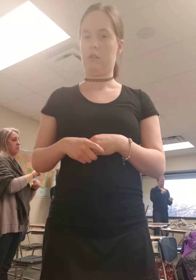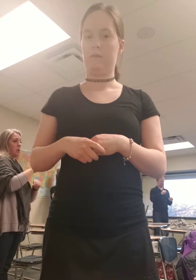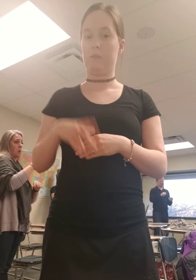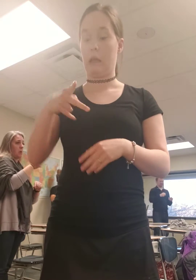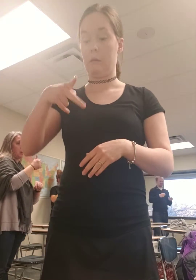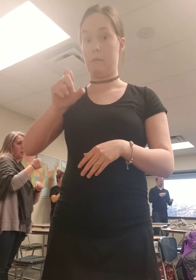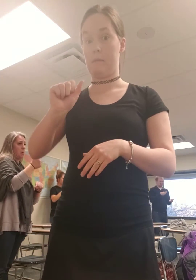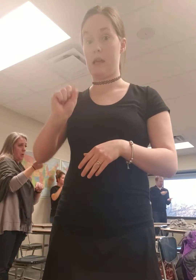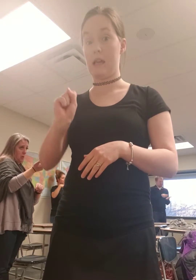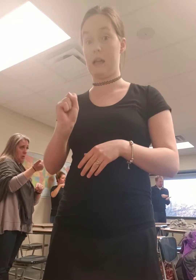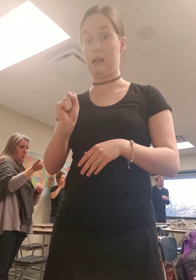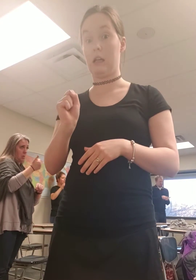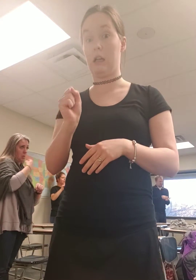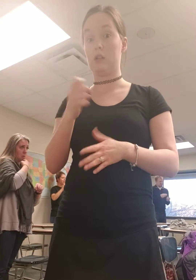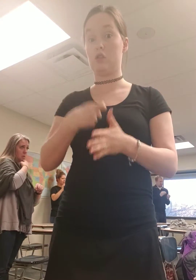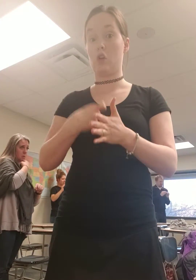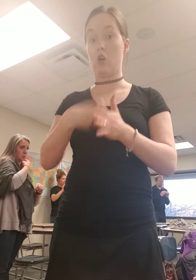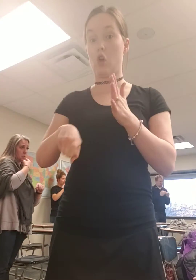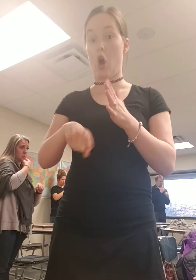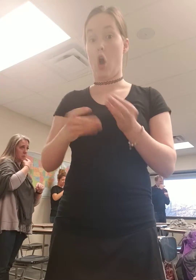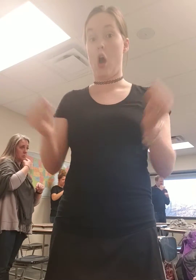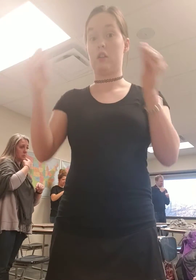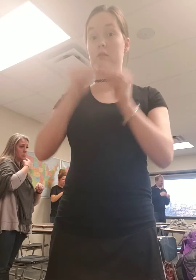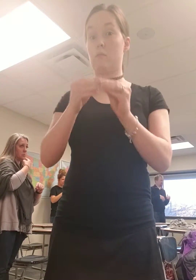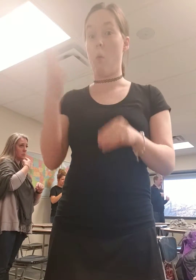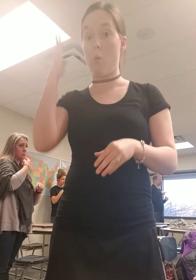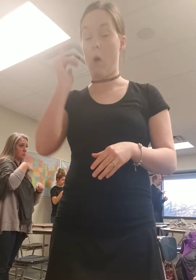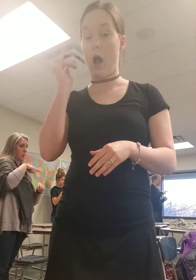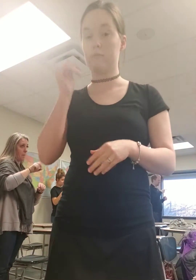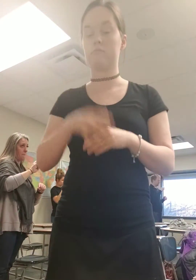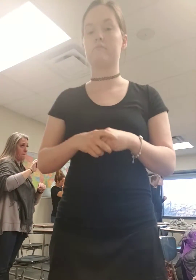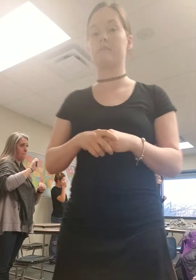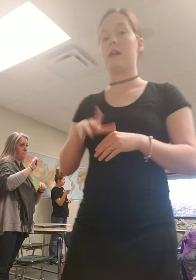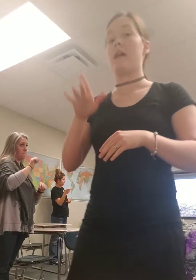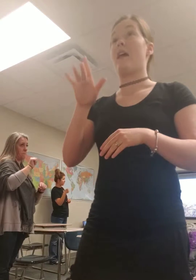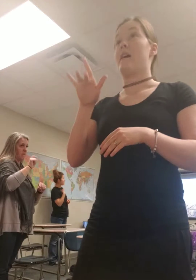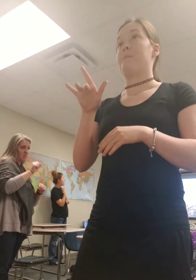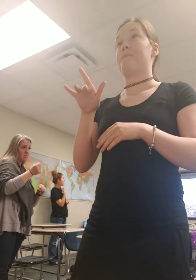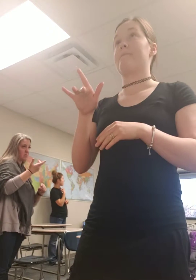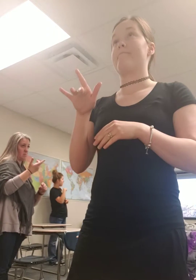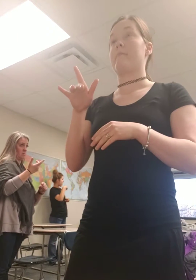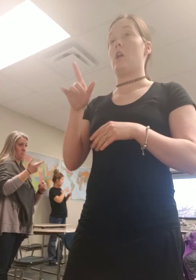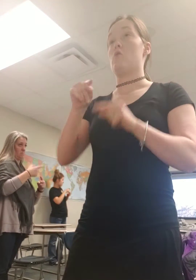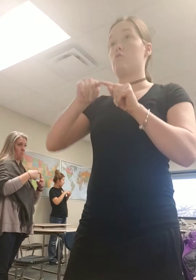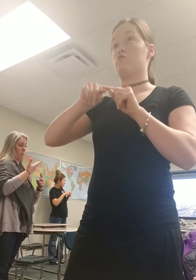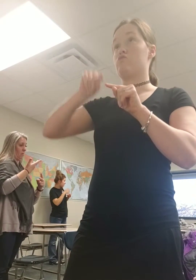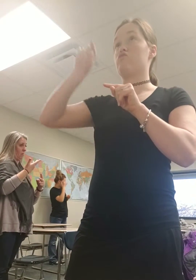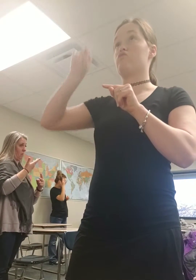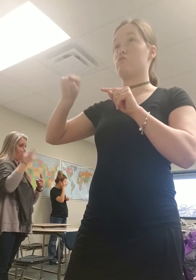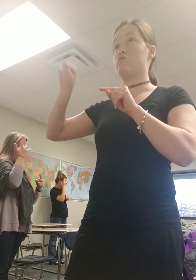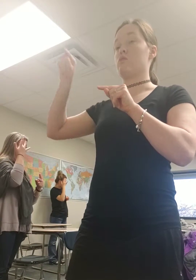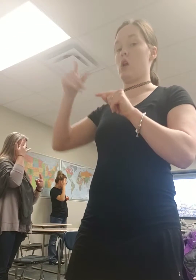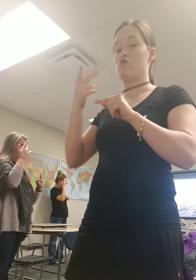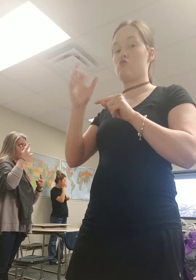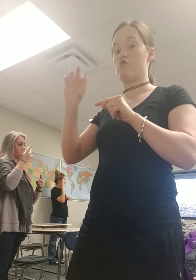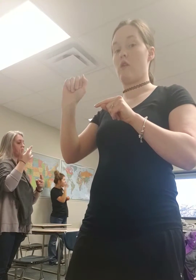cost more? I said the peas cost more because no matter where you are on the graph, the slope is higher on the cost range.